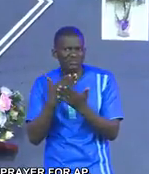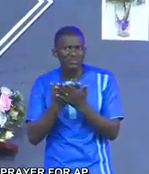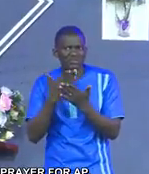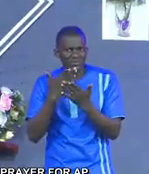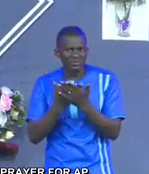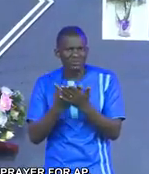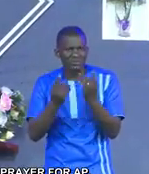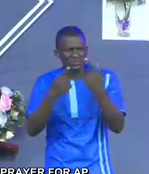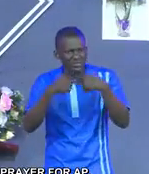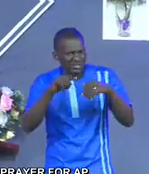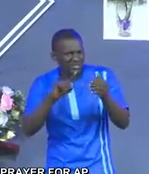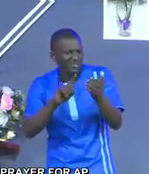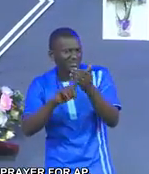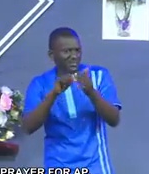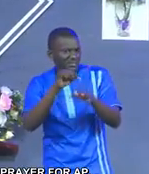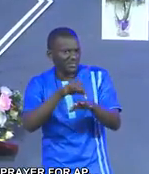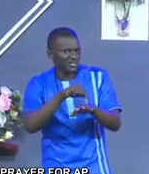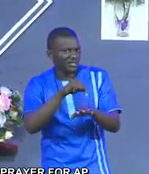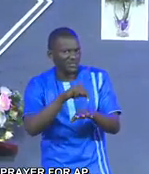tufuneyo ekiseera